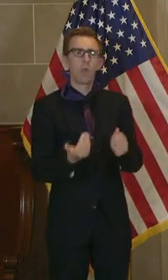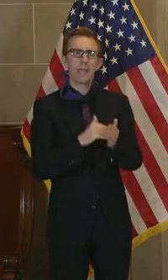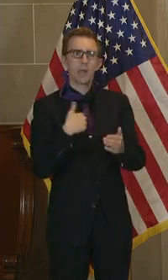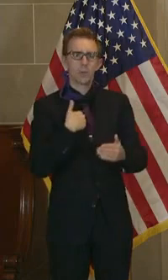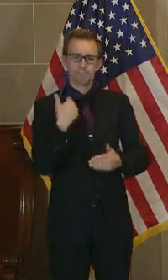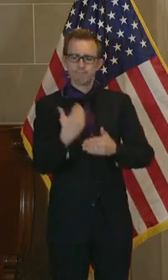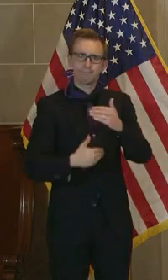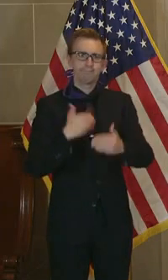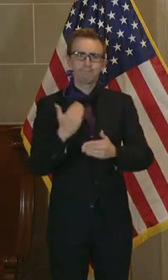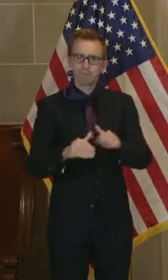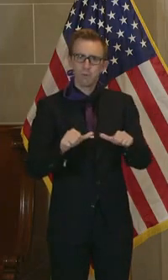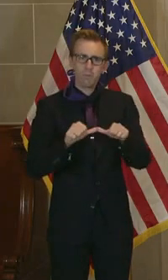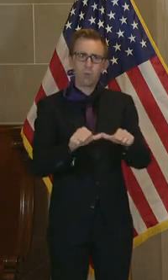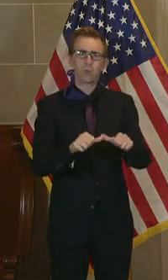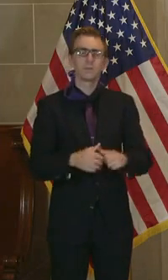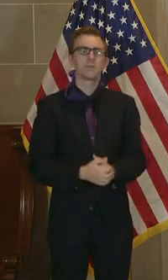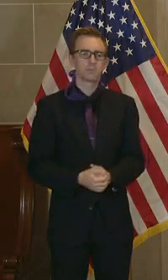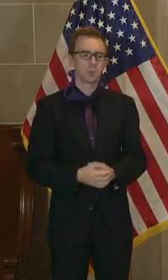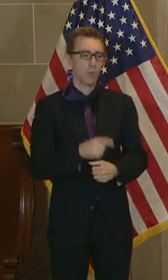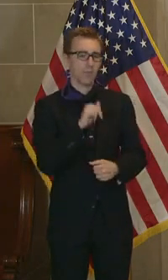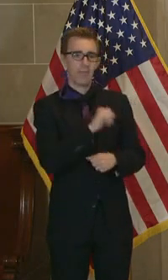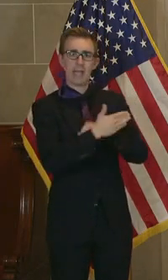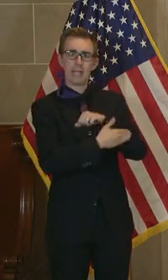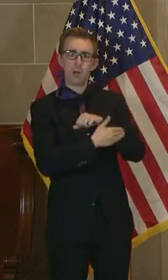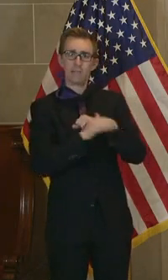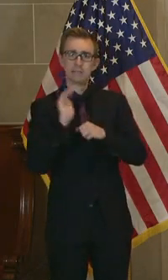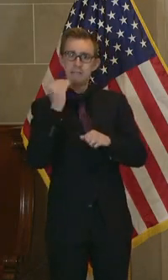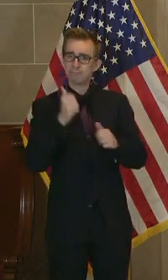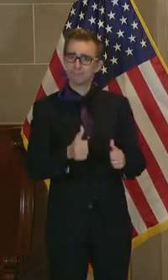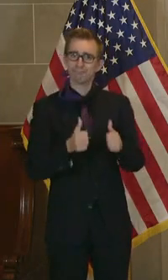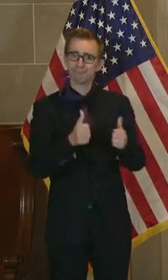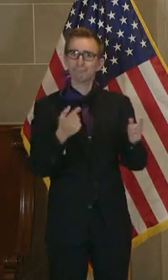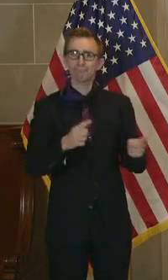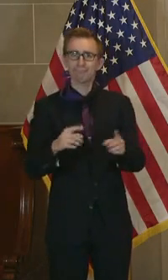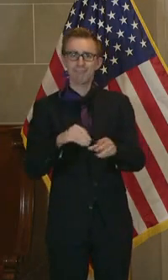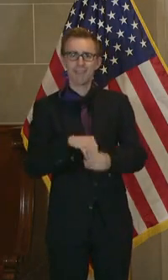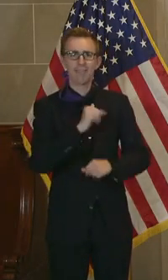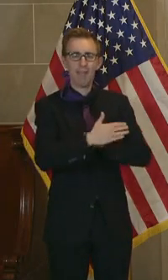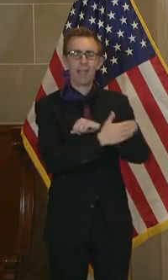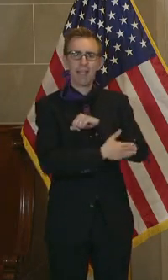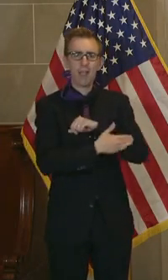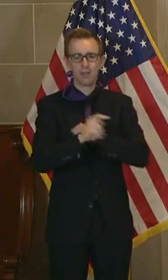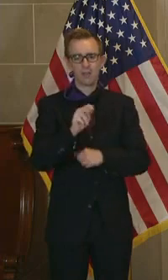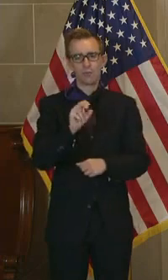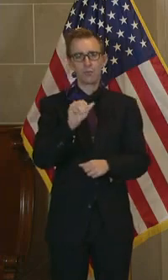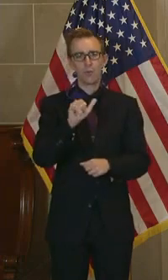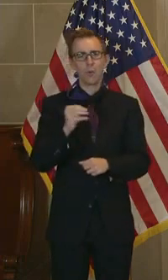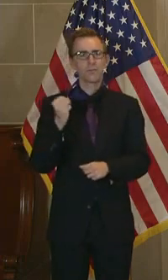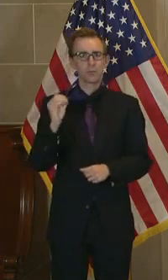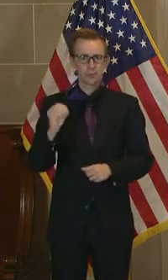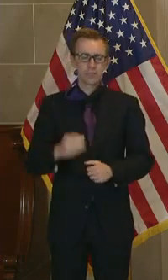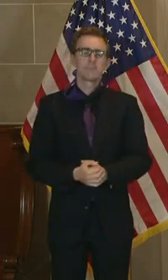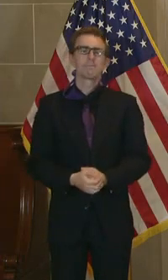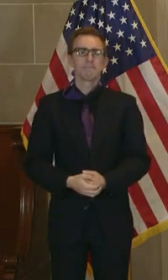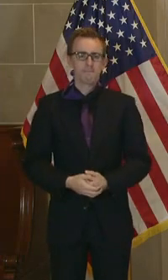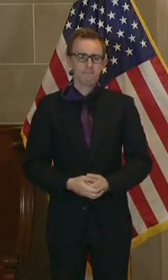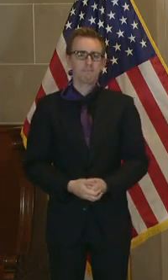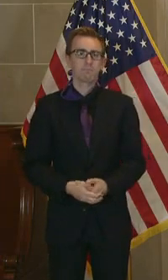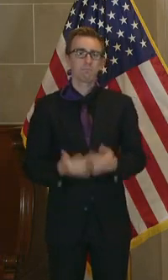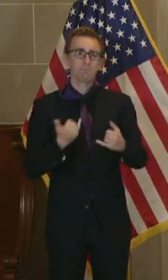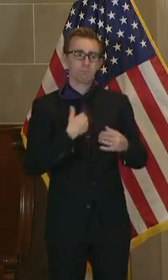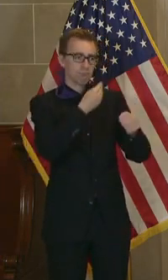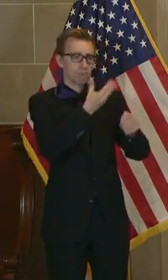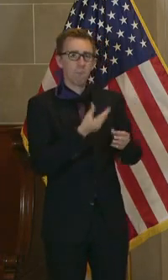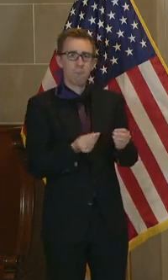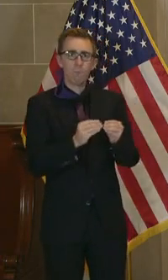forward. So Lincoln County seems to be having it going on up there in that county in Troy, Missouri. Today we receive more good news